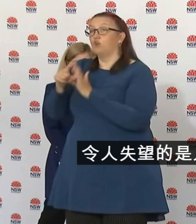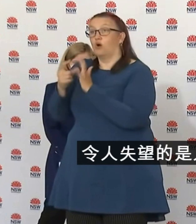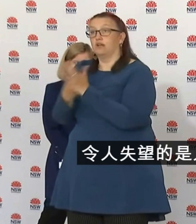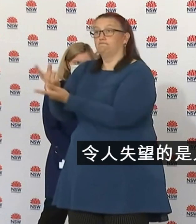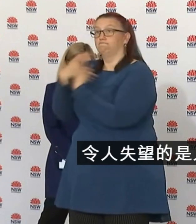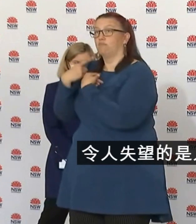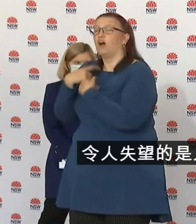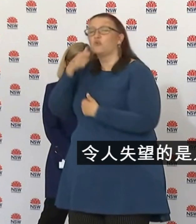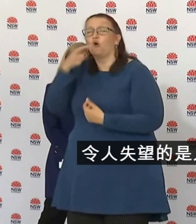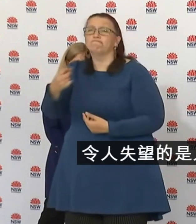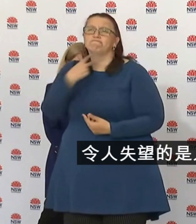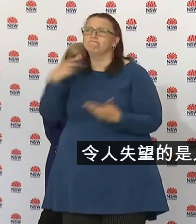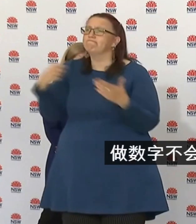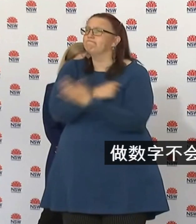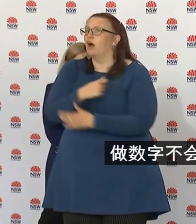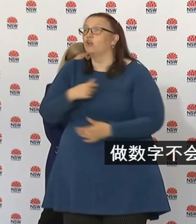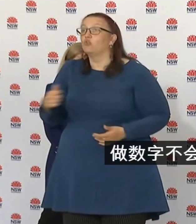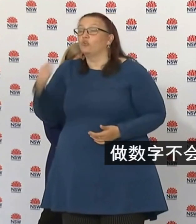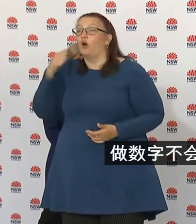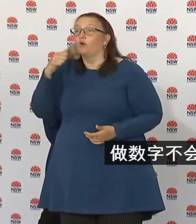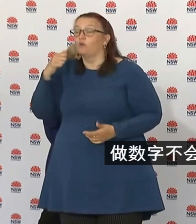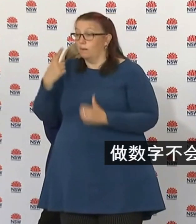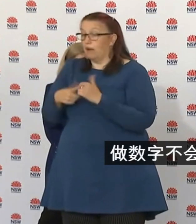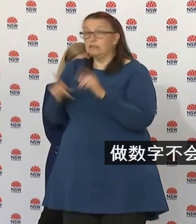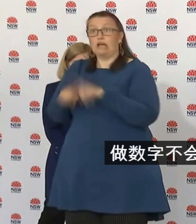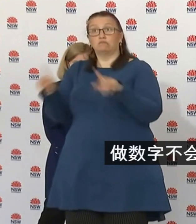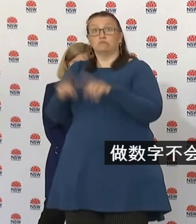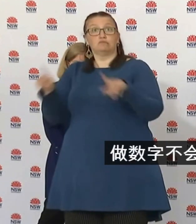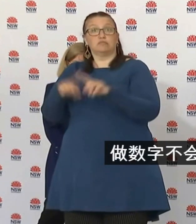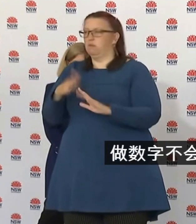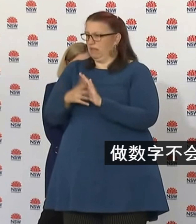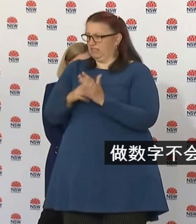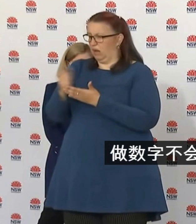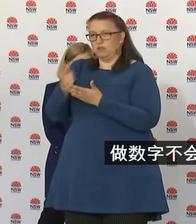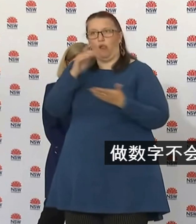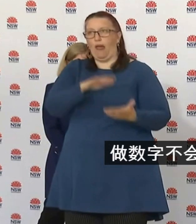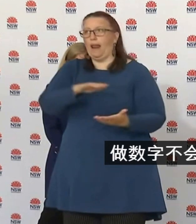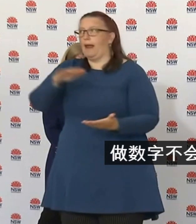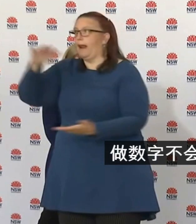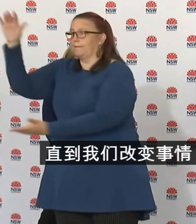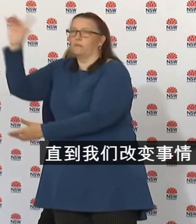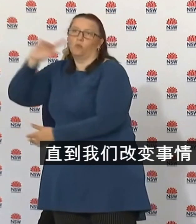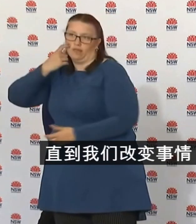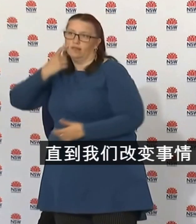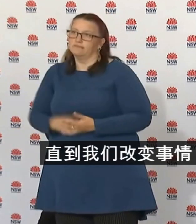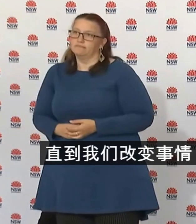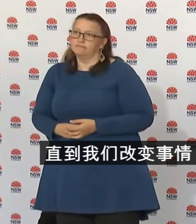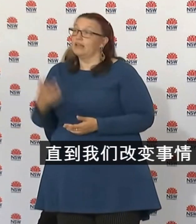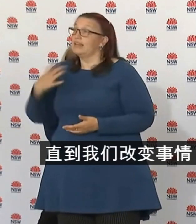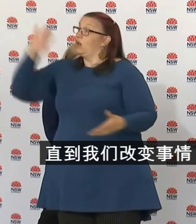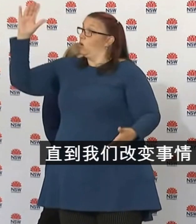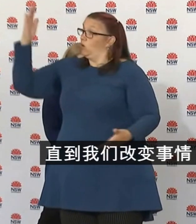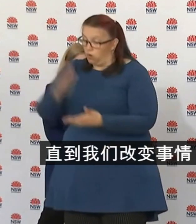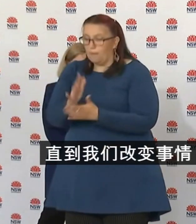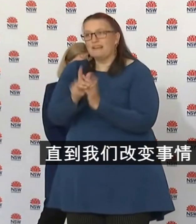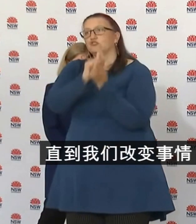for people, but if you don't change what you're doing, the numbers aren't going to change, because the numbers will keep going up until we change things, and